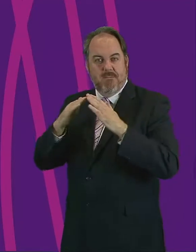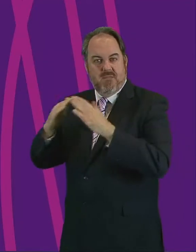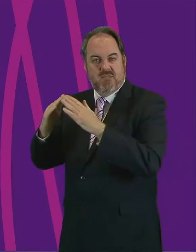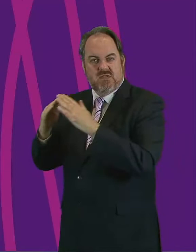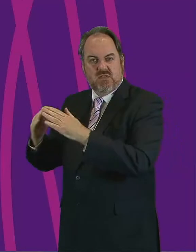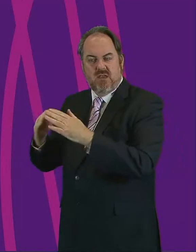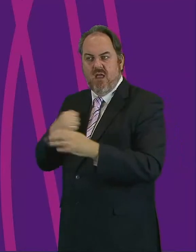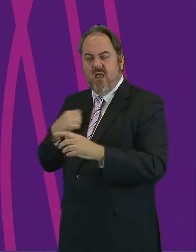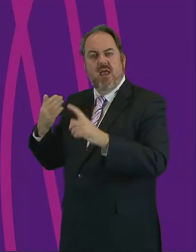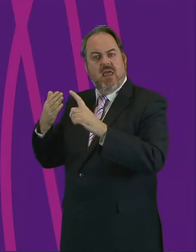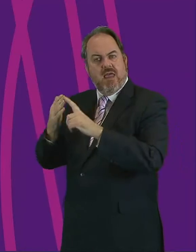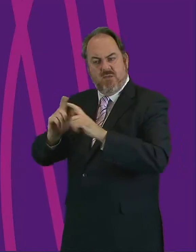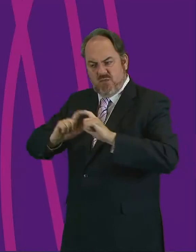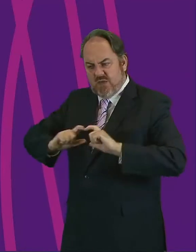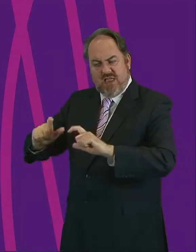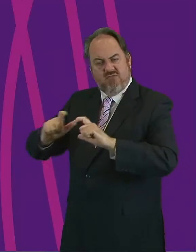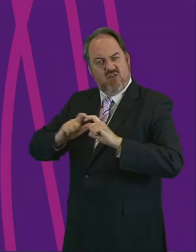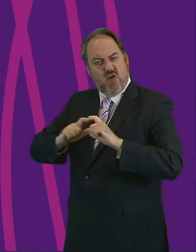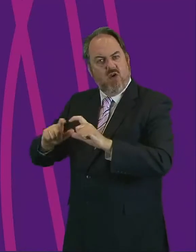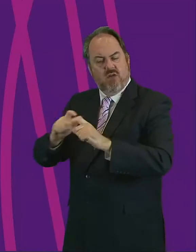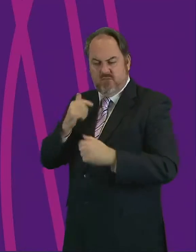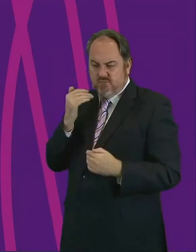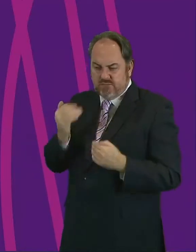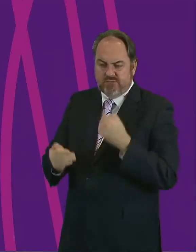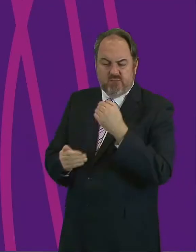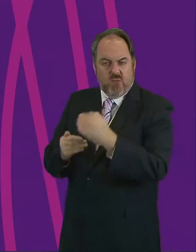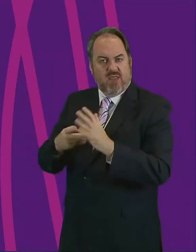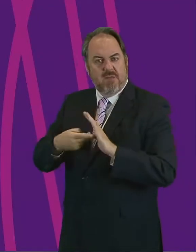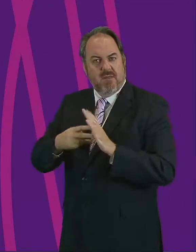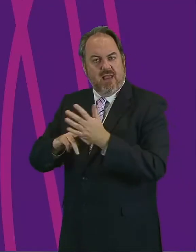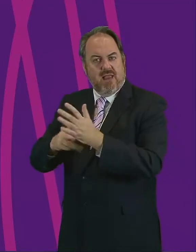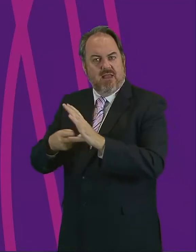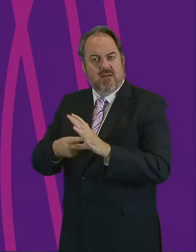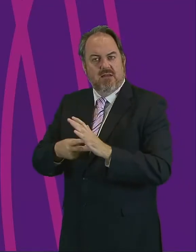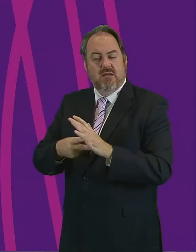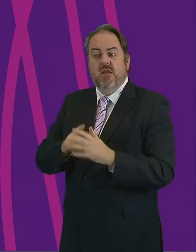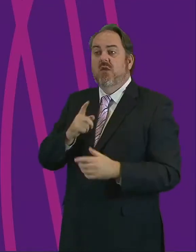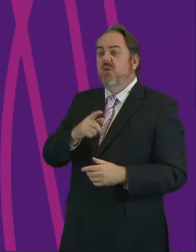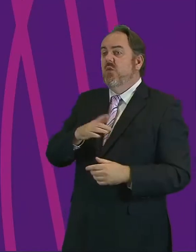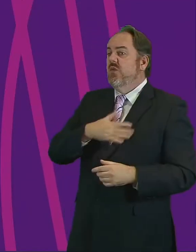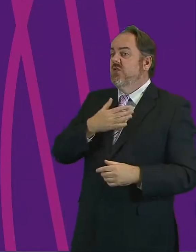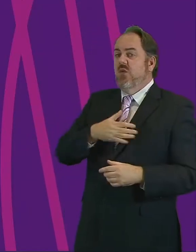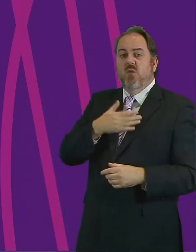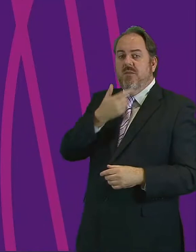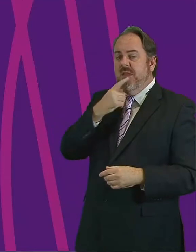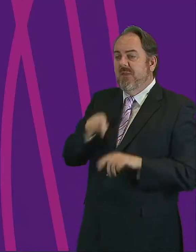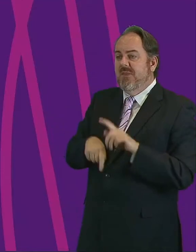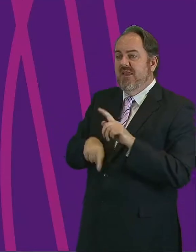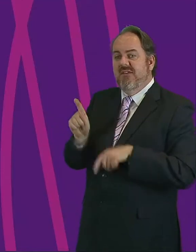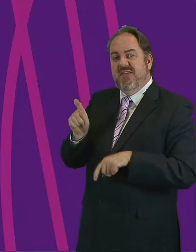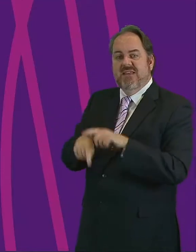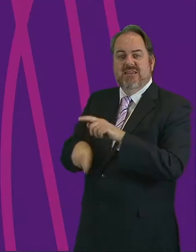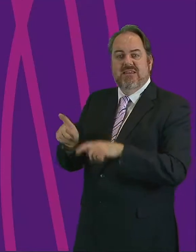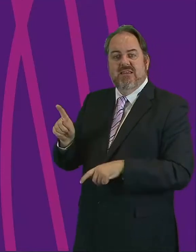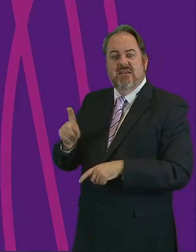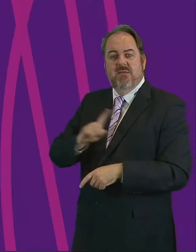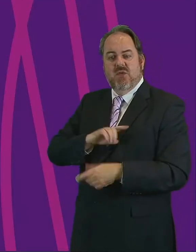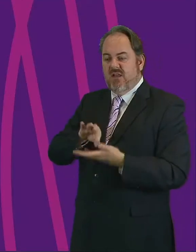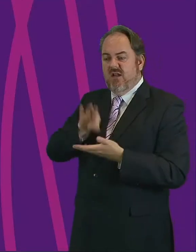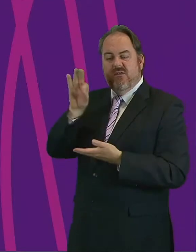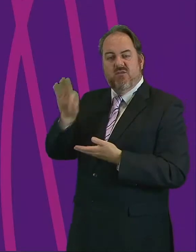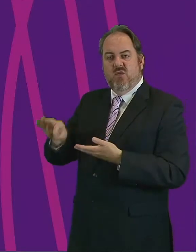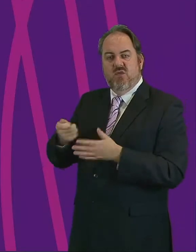see continued. In terms of the extension of no eviction policies, again, one of the comments I made in the